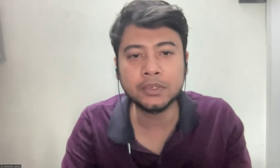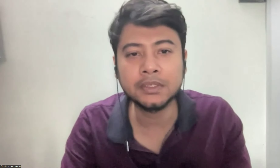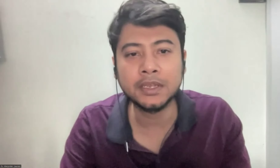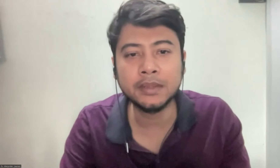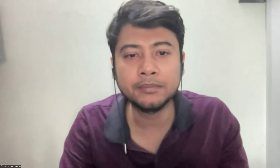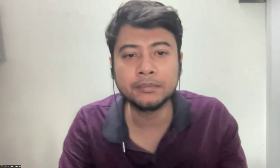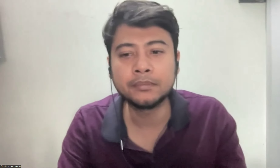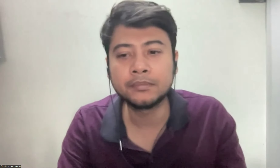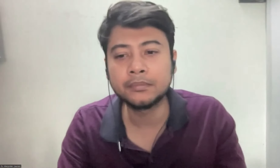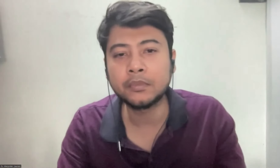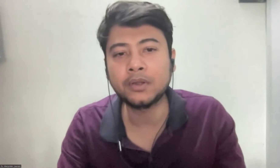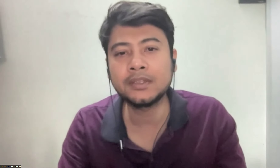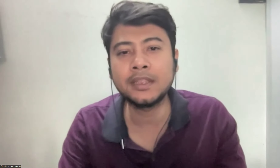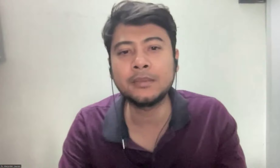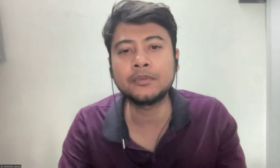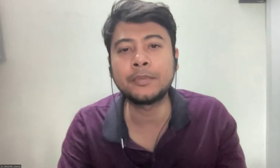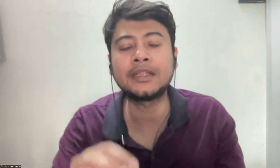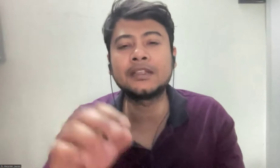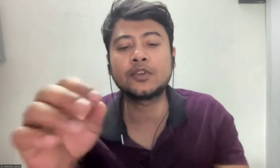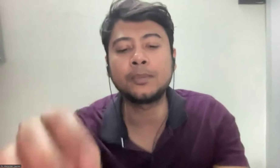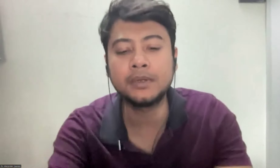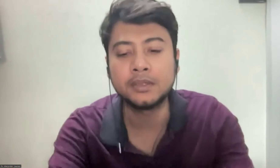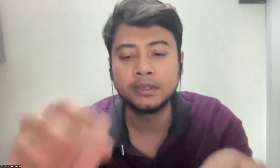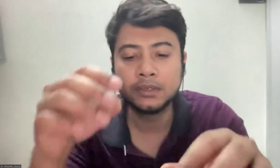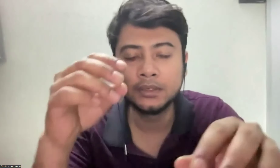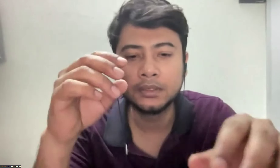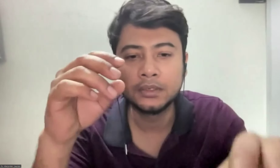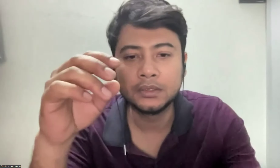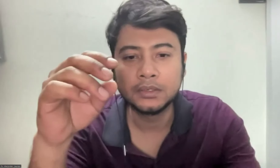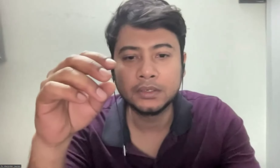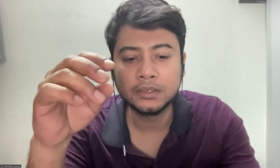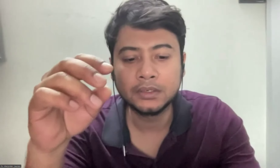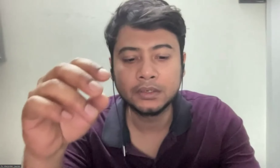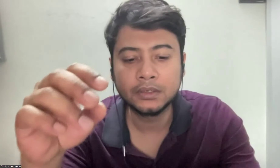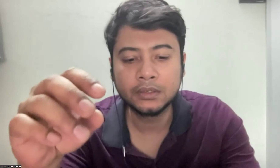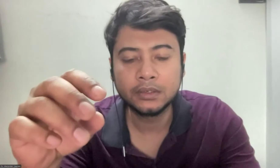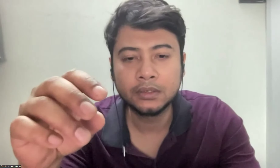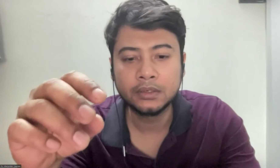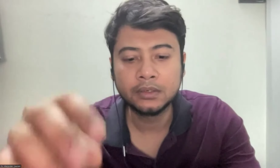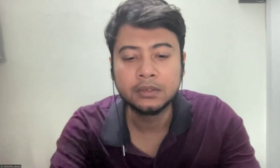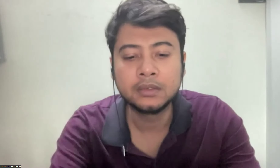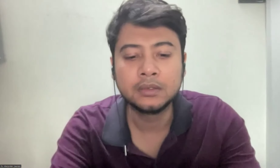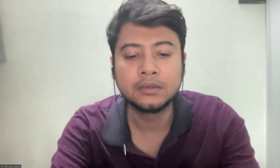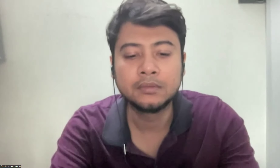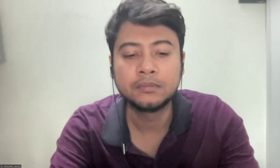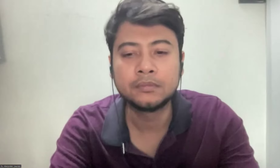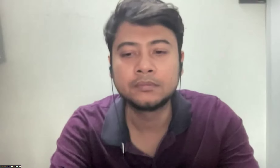Mataji, what is the I mean, name? What is the name of Pital is copper? pital is brass.